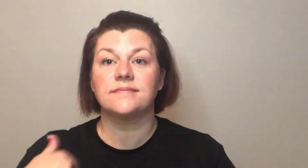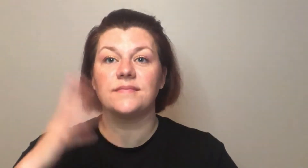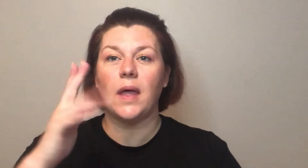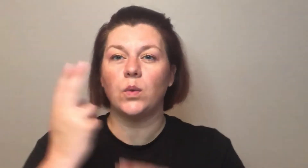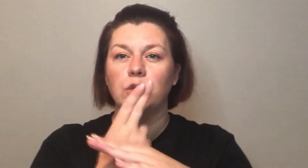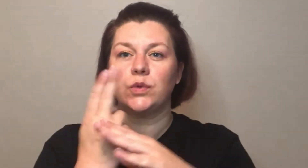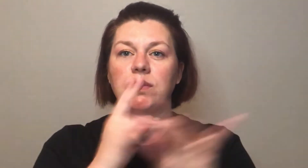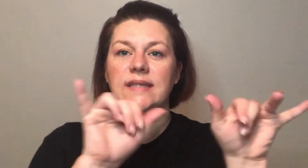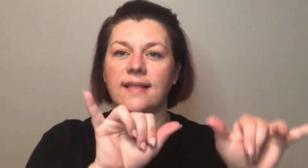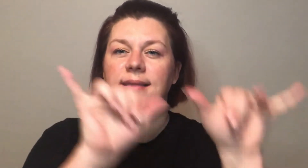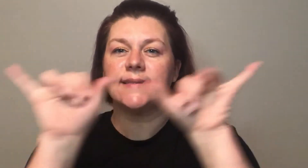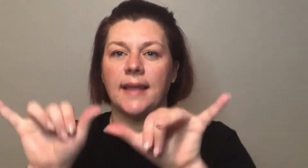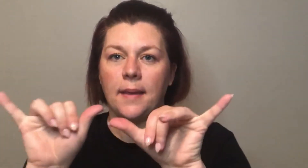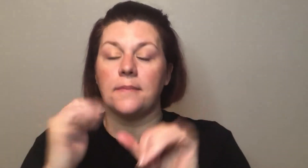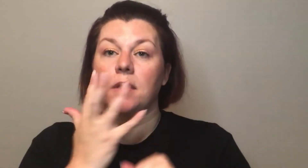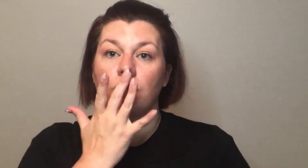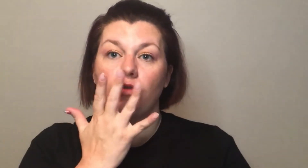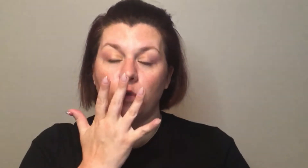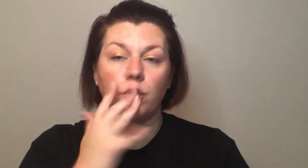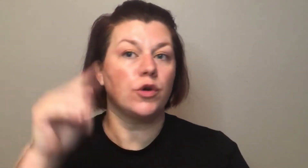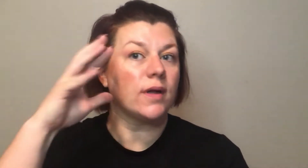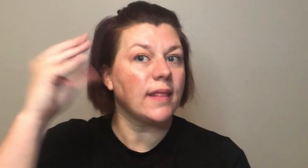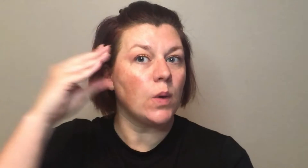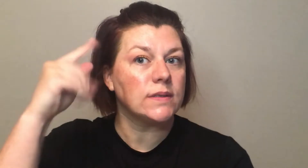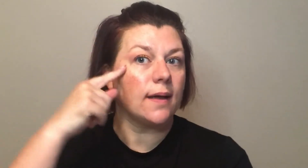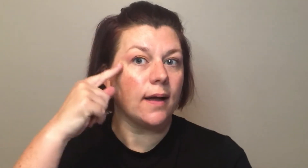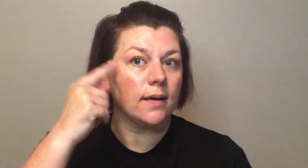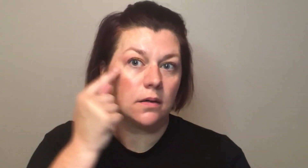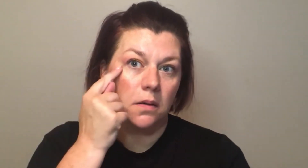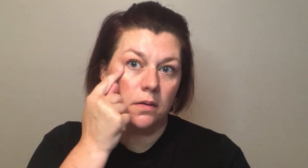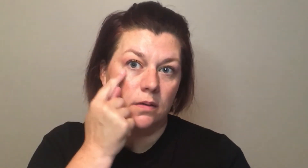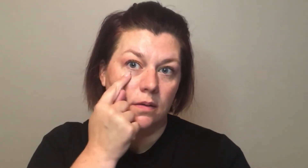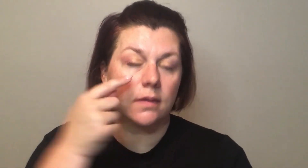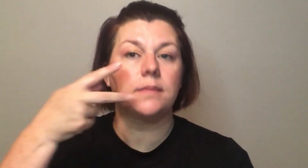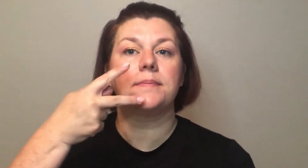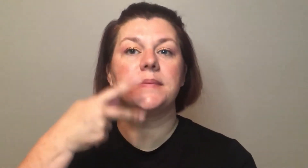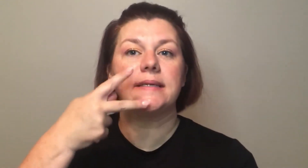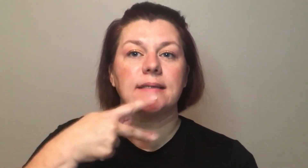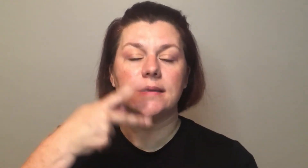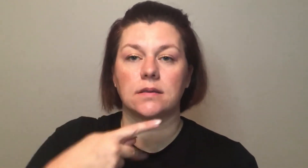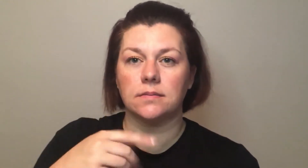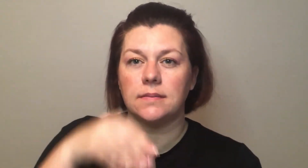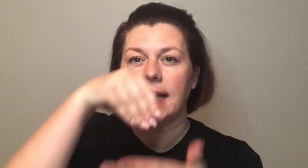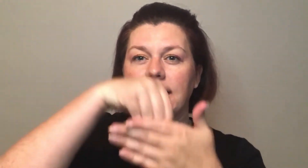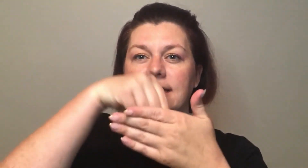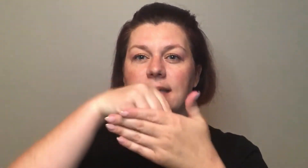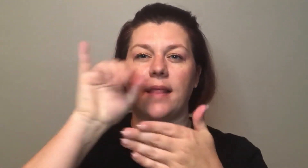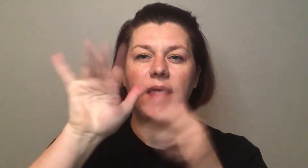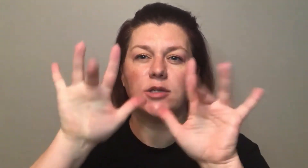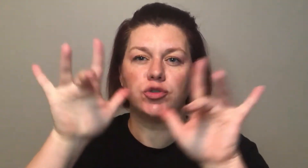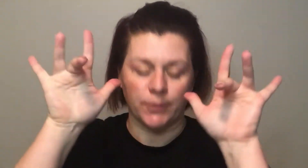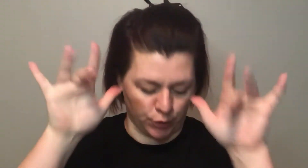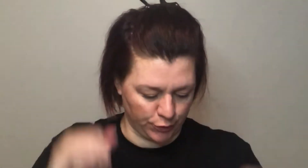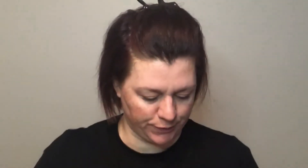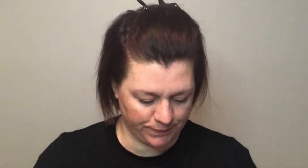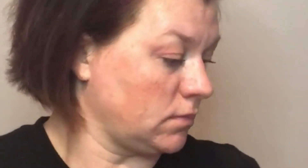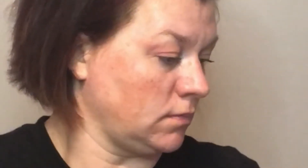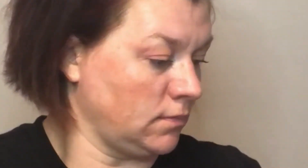For this, I'm going to use the same colors, starting on the outer edge and bringing it in. I'll use the pink on the outside and the shimmer on the